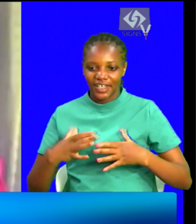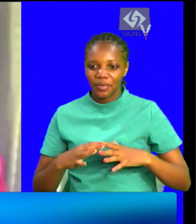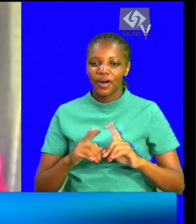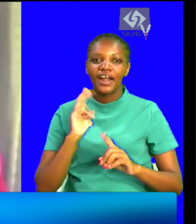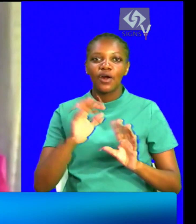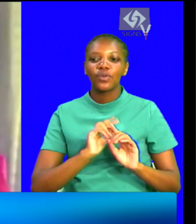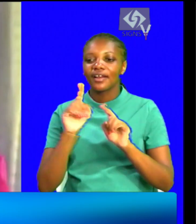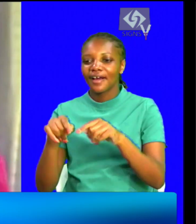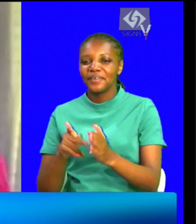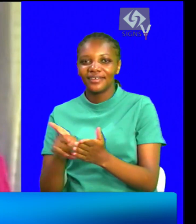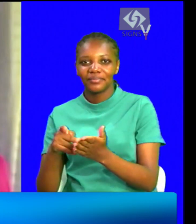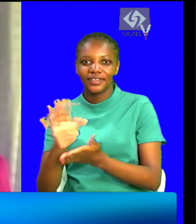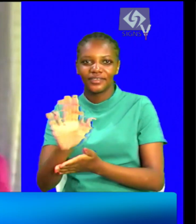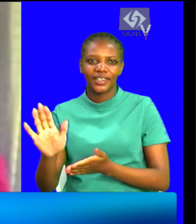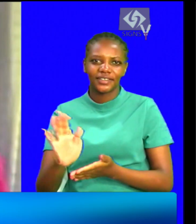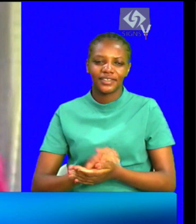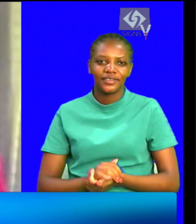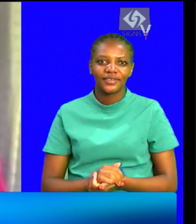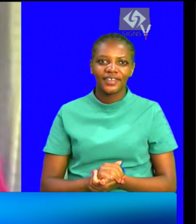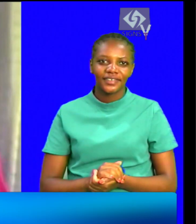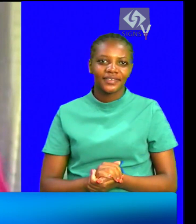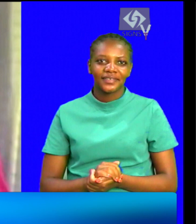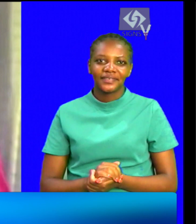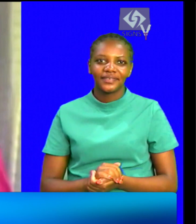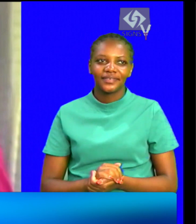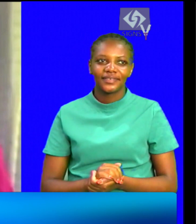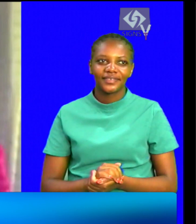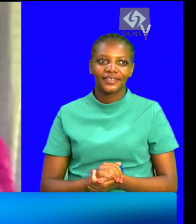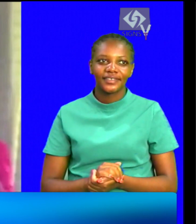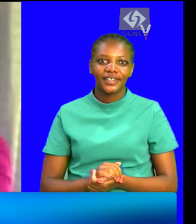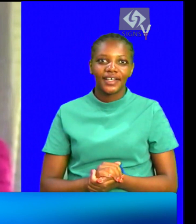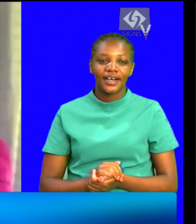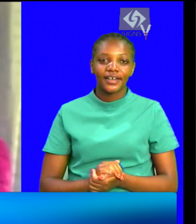ya Wakenya na nitakuja kuwalipa hiyo pesa.